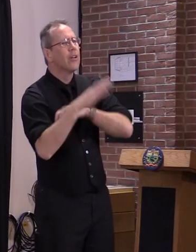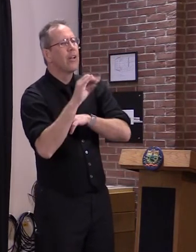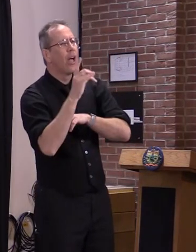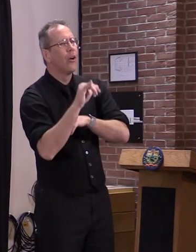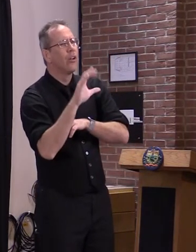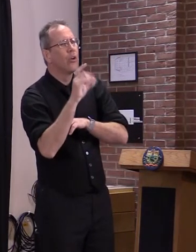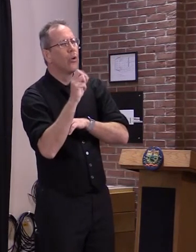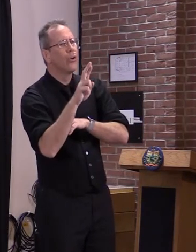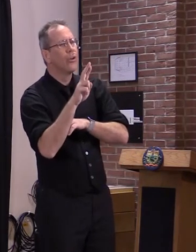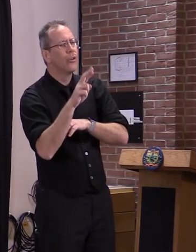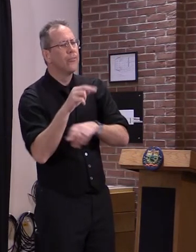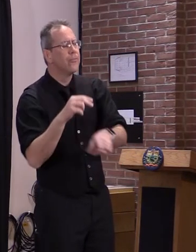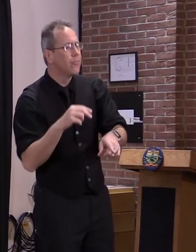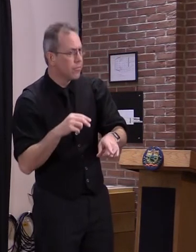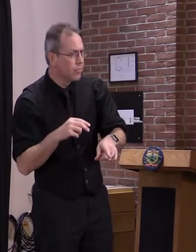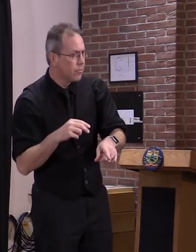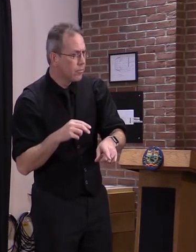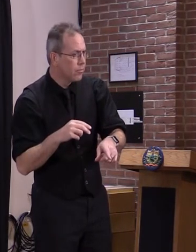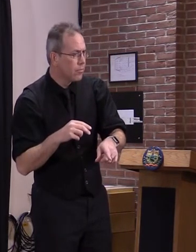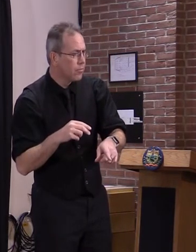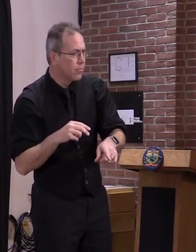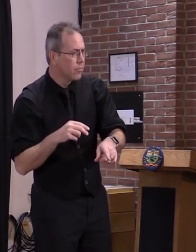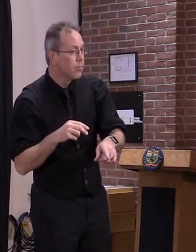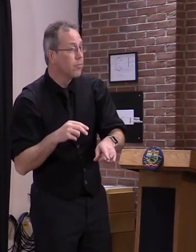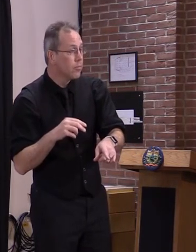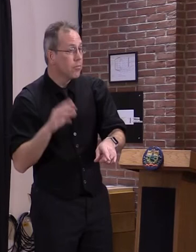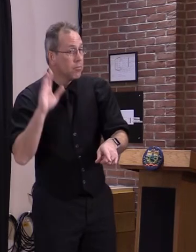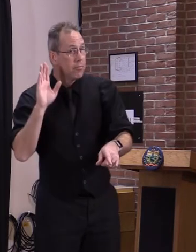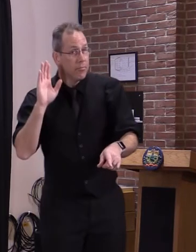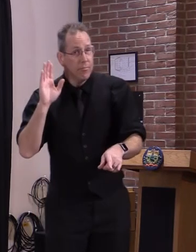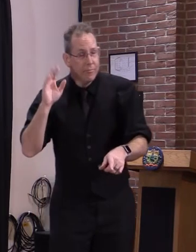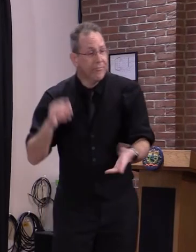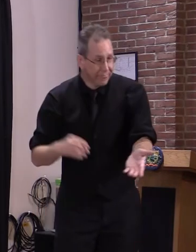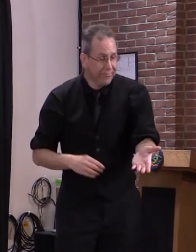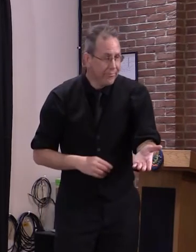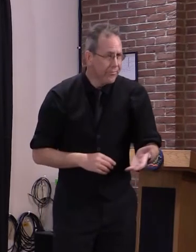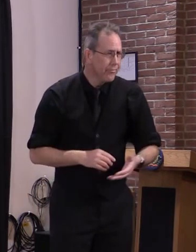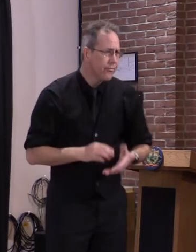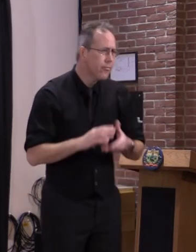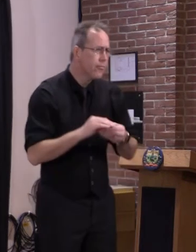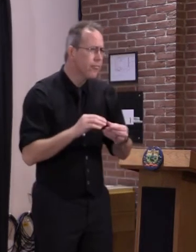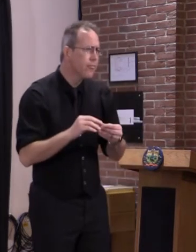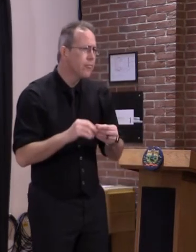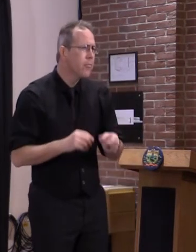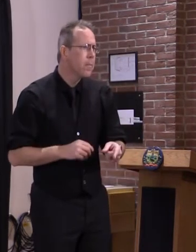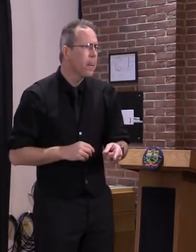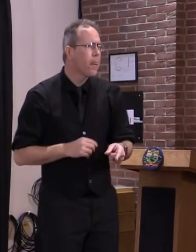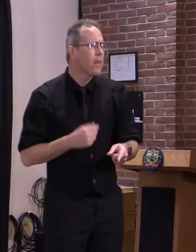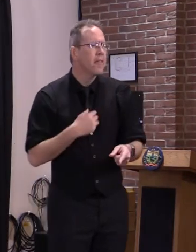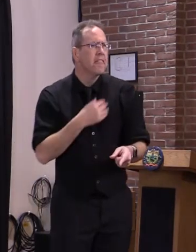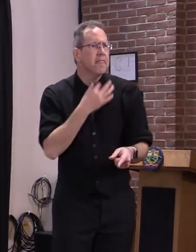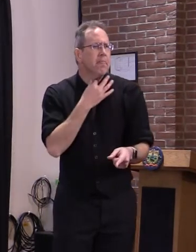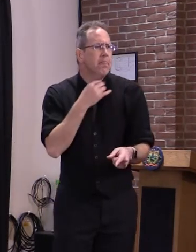Good afternoon, Governor. I know you touched on this a few minutes ago, but I want to go back to it for a minute.